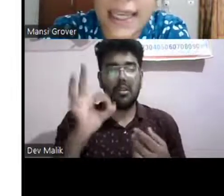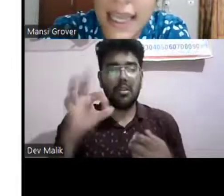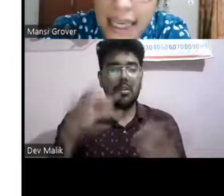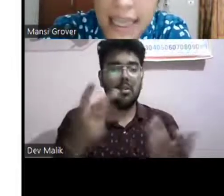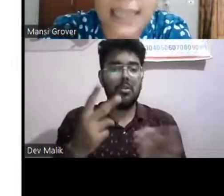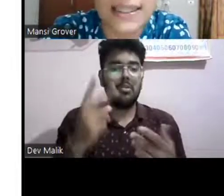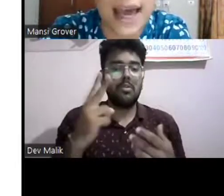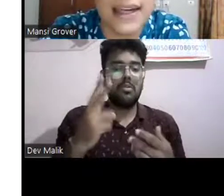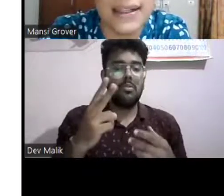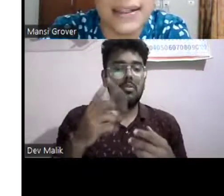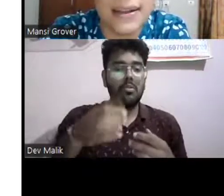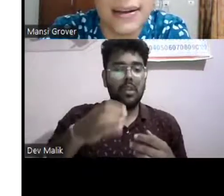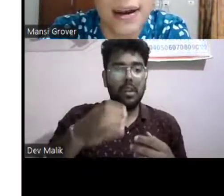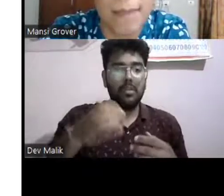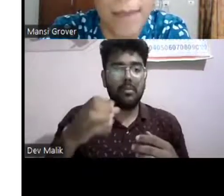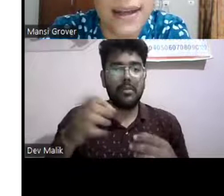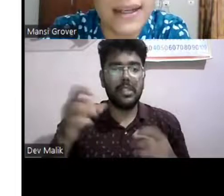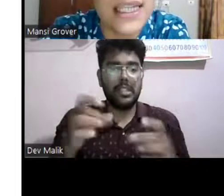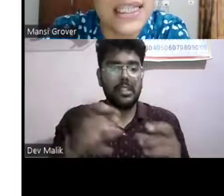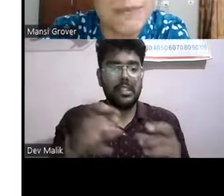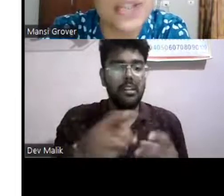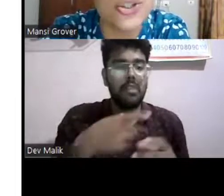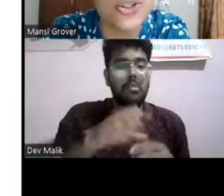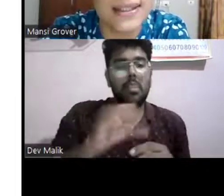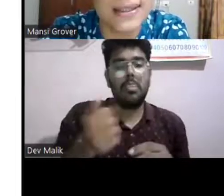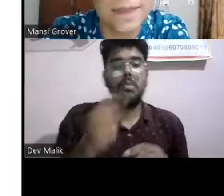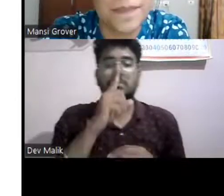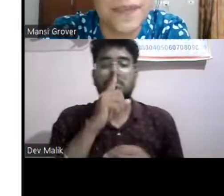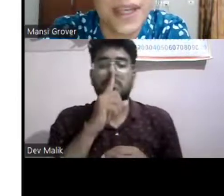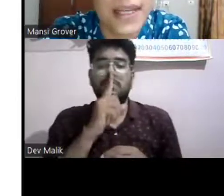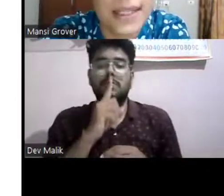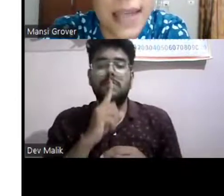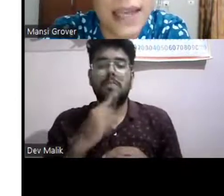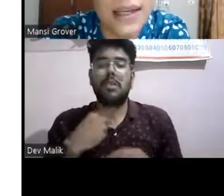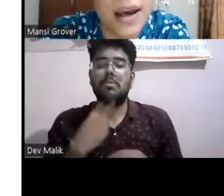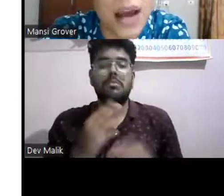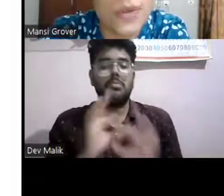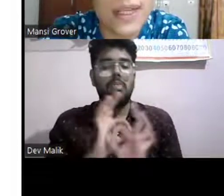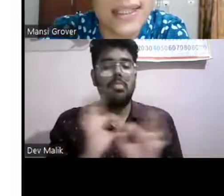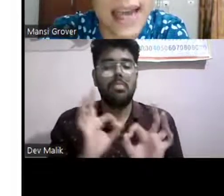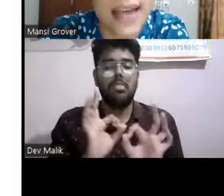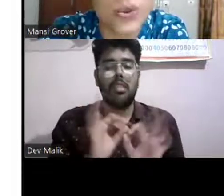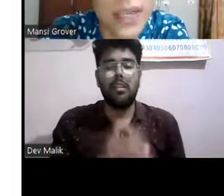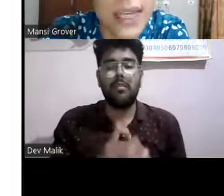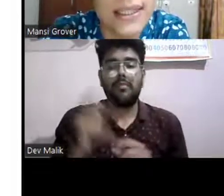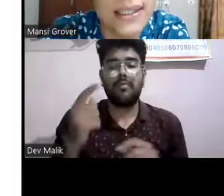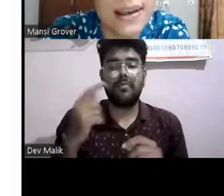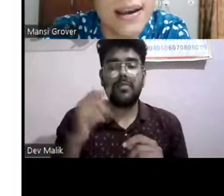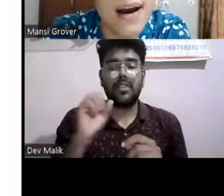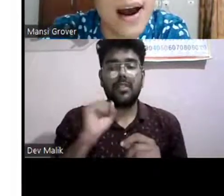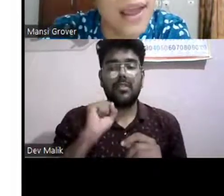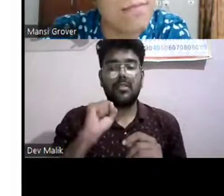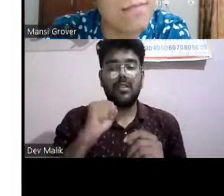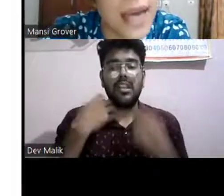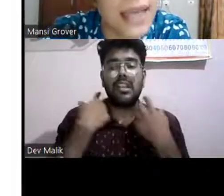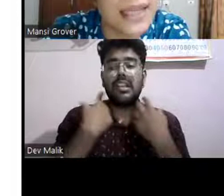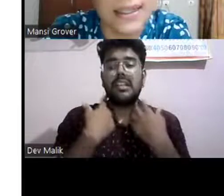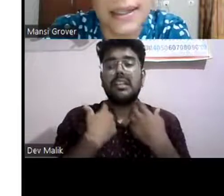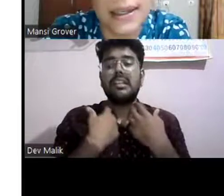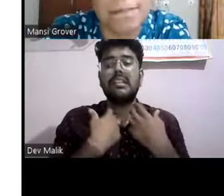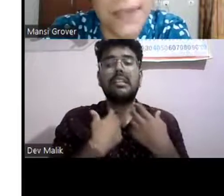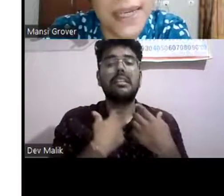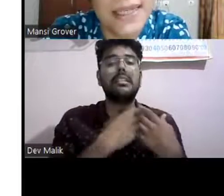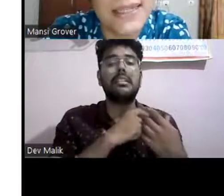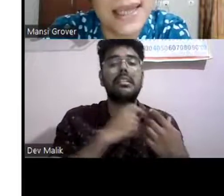Otherwise, he is silent, apparently speechless. A sign around his neck reads, "I am